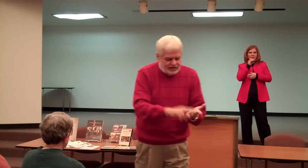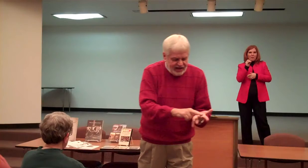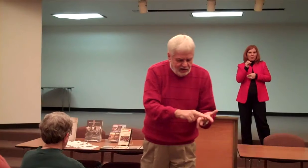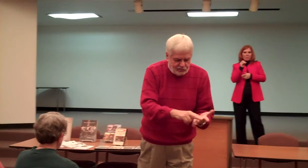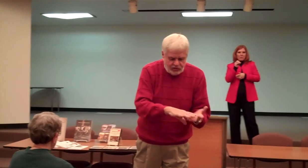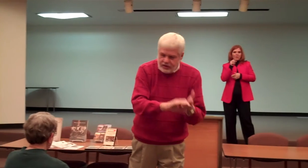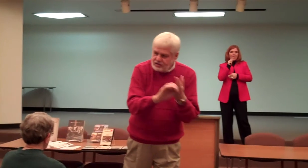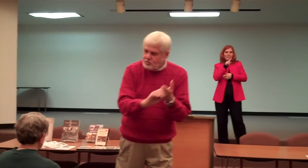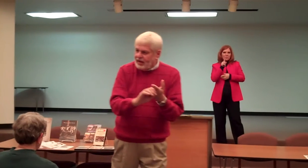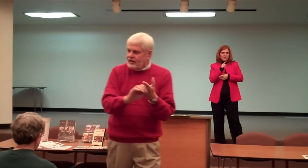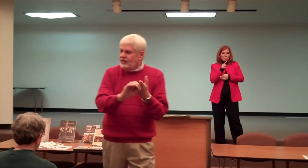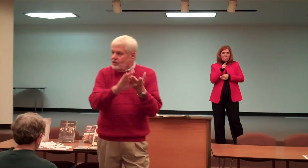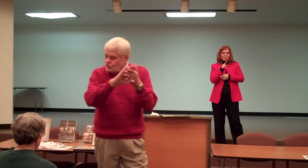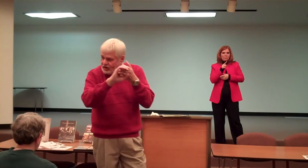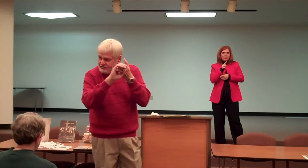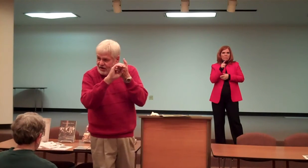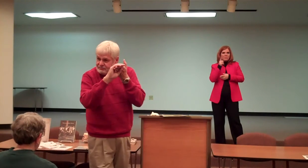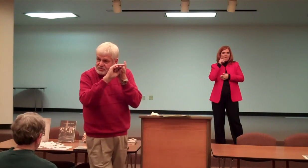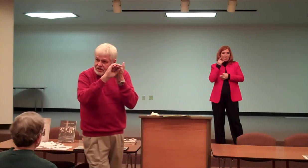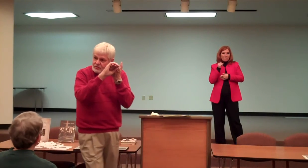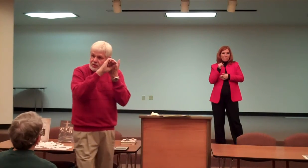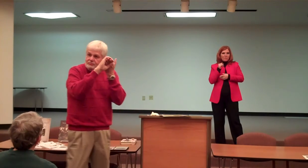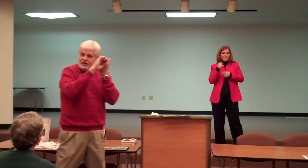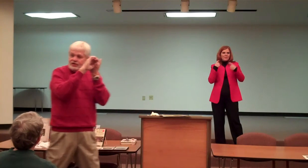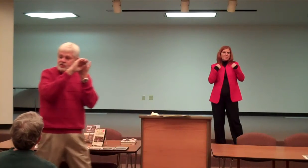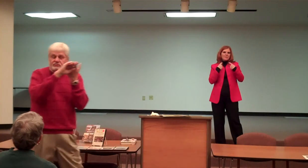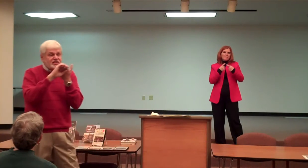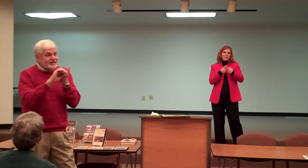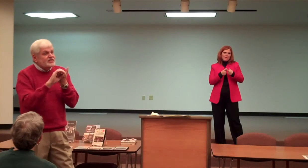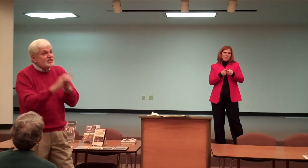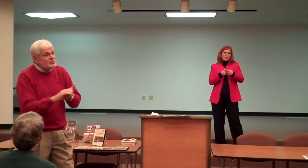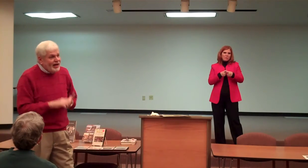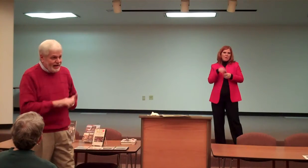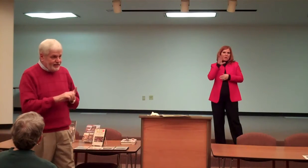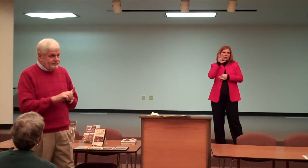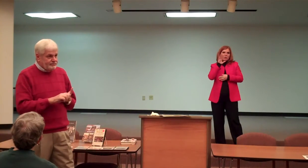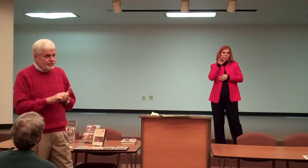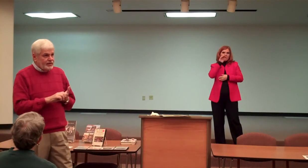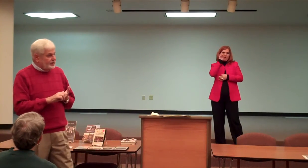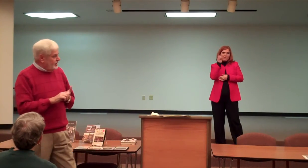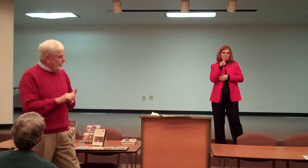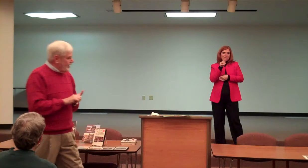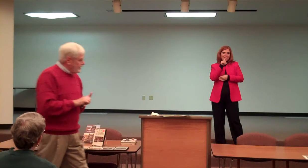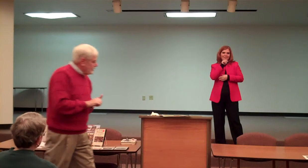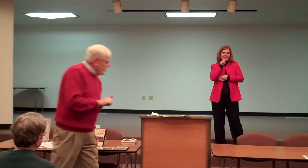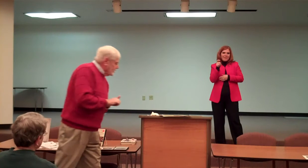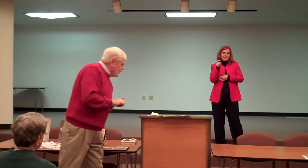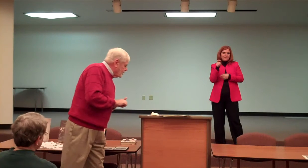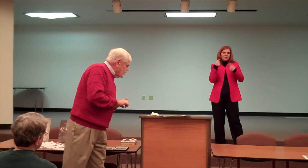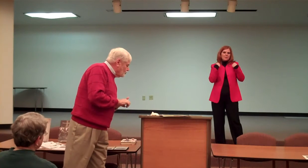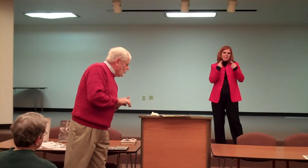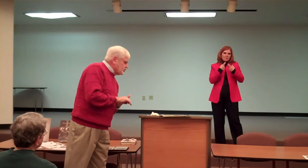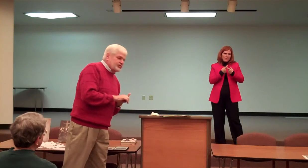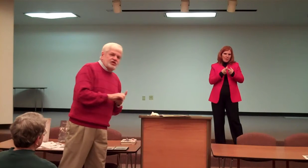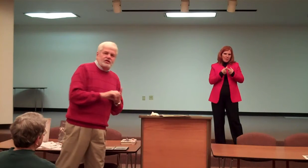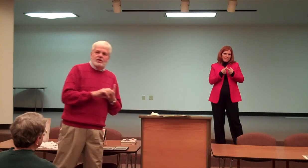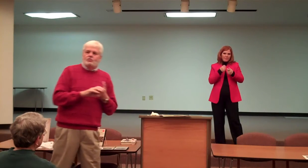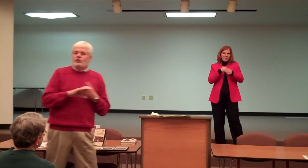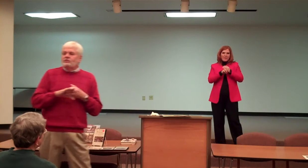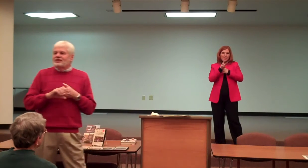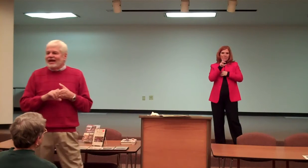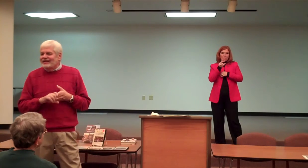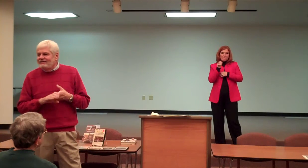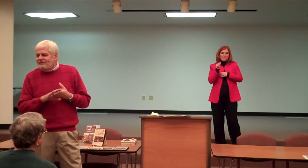Arizona, California, Hispanic. 25% of the population of Texas, Hispanic. And in West